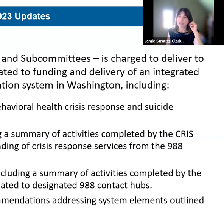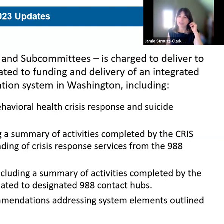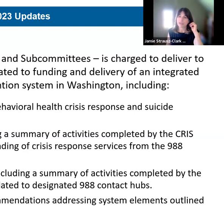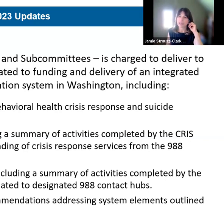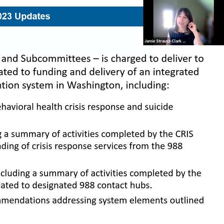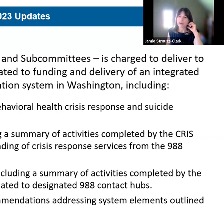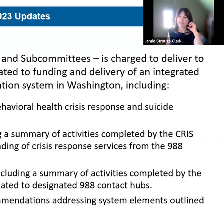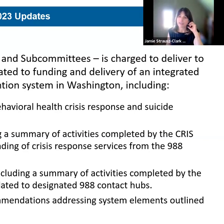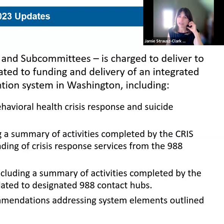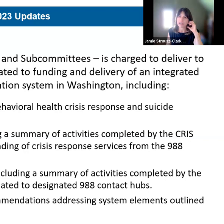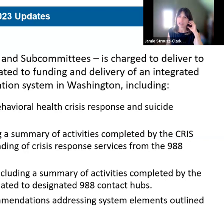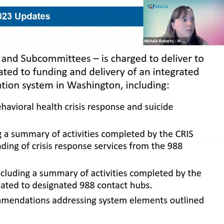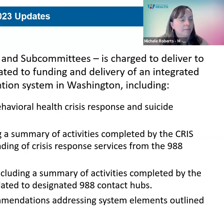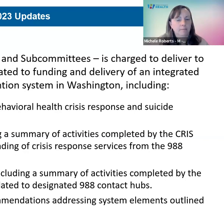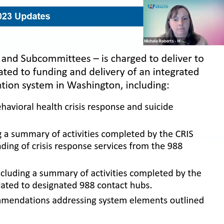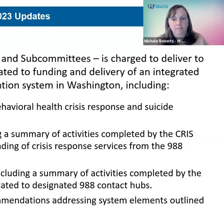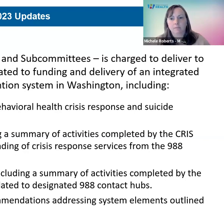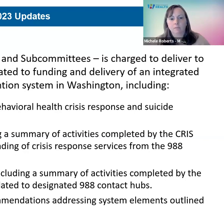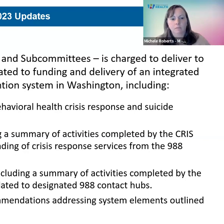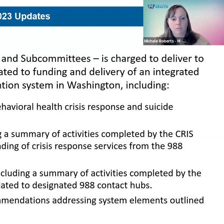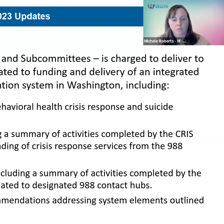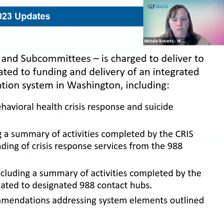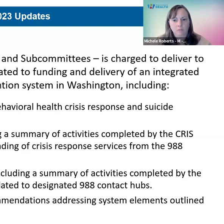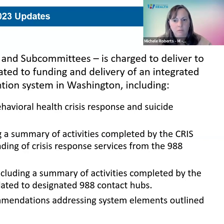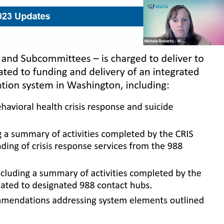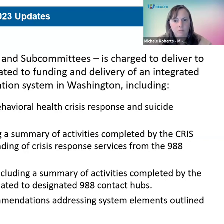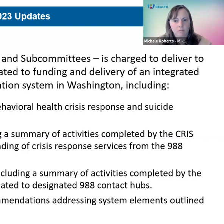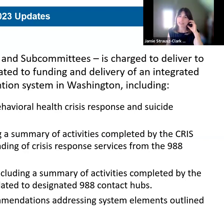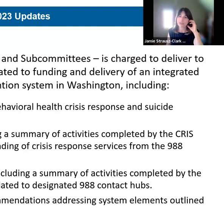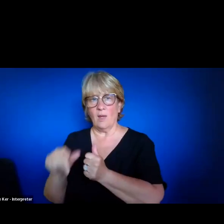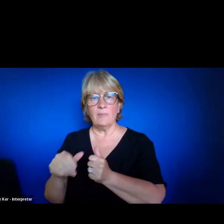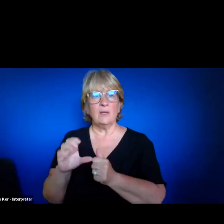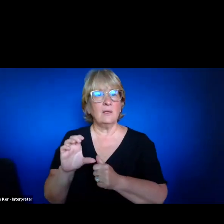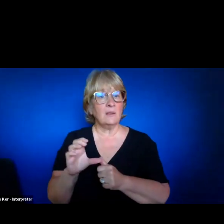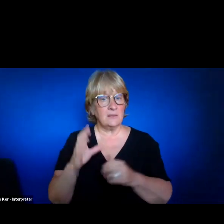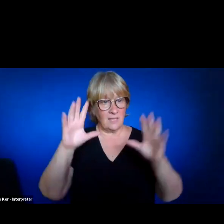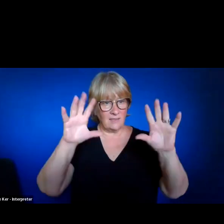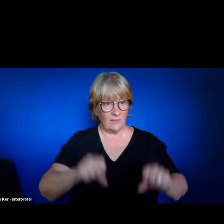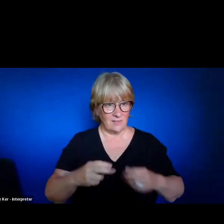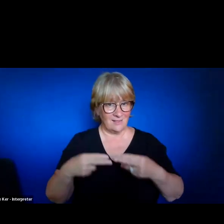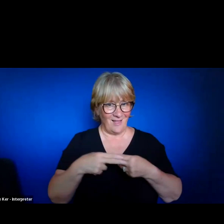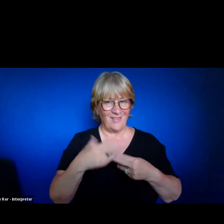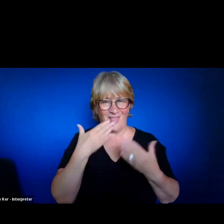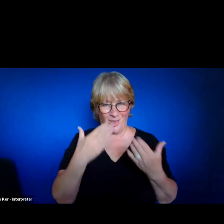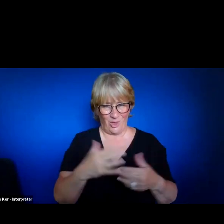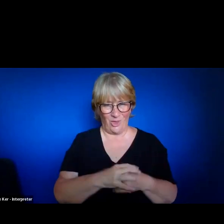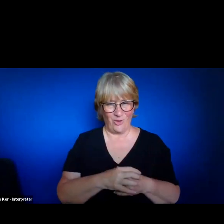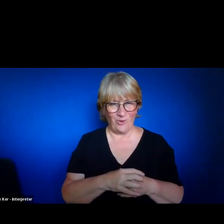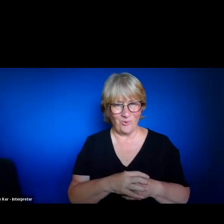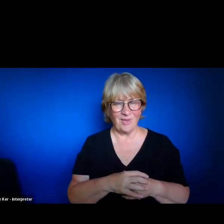I was going to ask you two to kick it off and then Do a follow up. But Chloe, can you take down the slide and then we can, great, thank you.